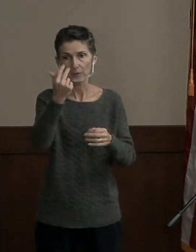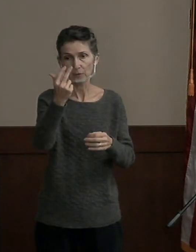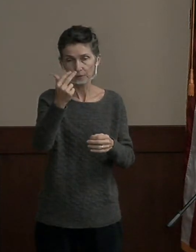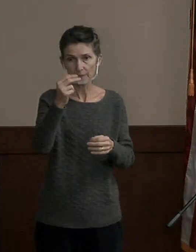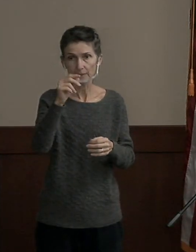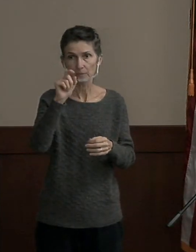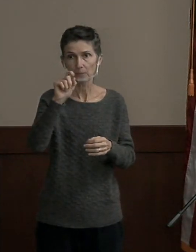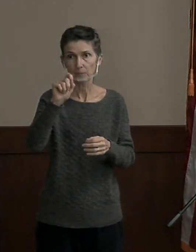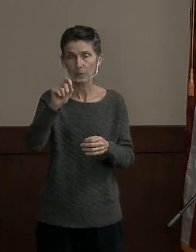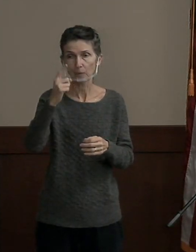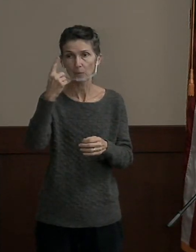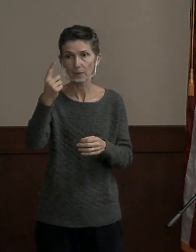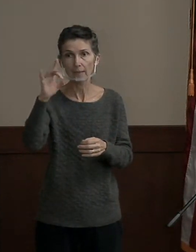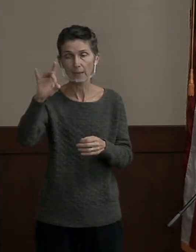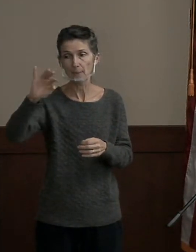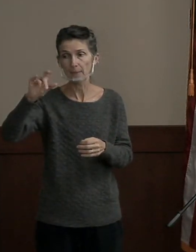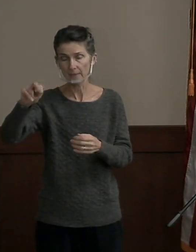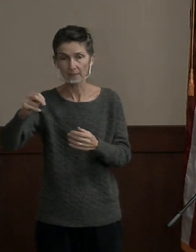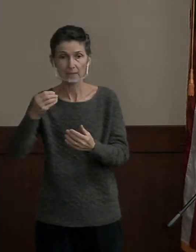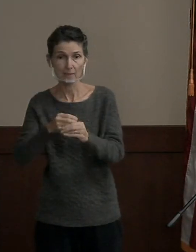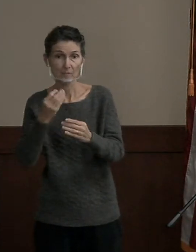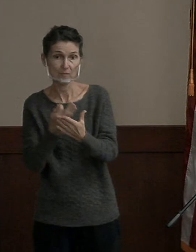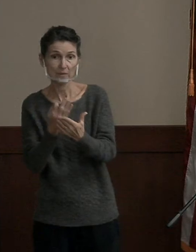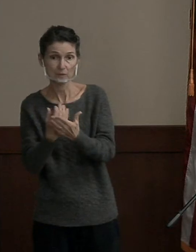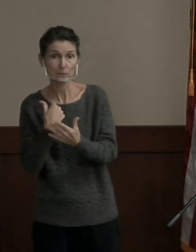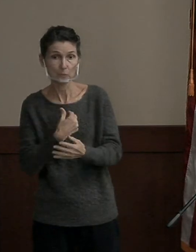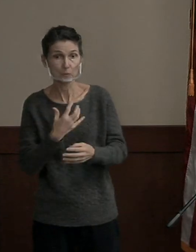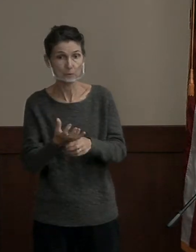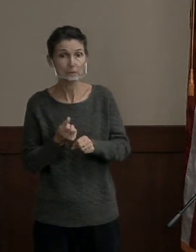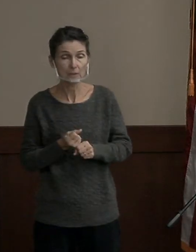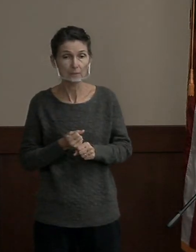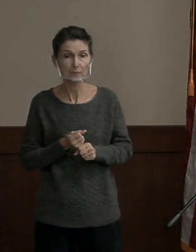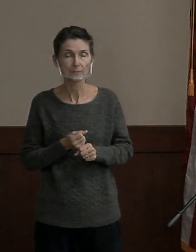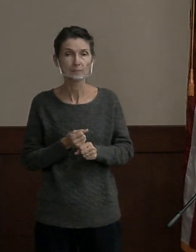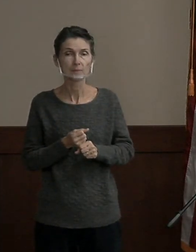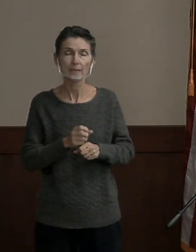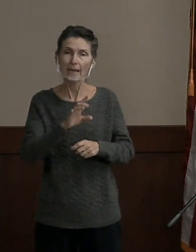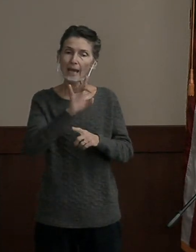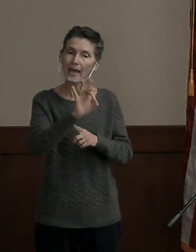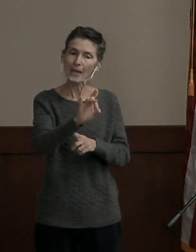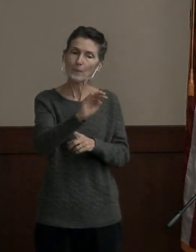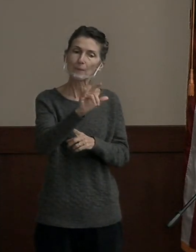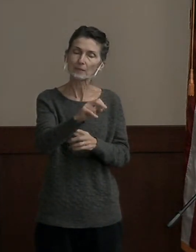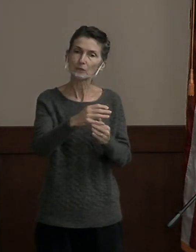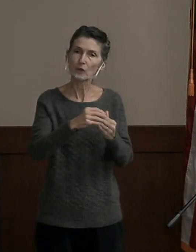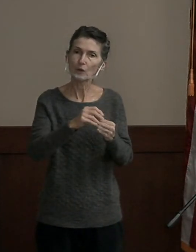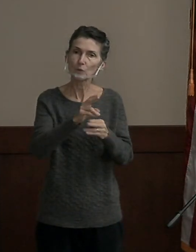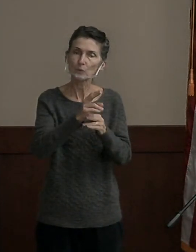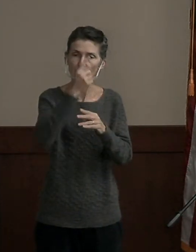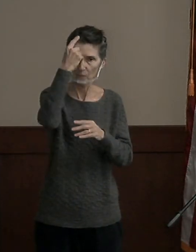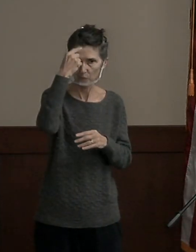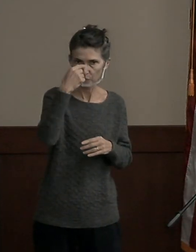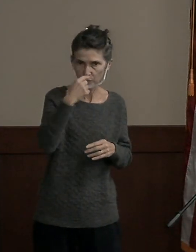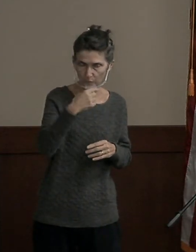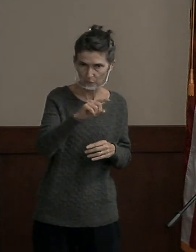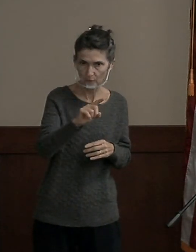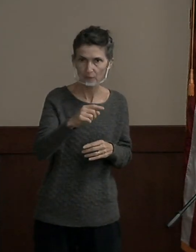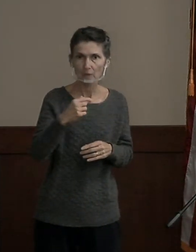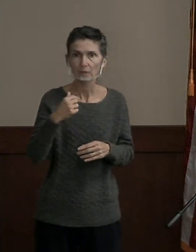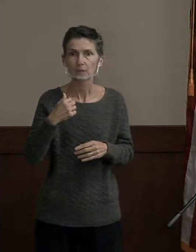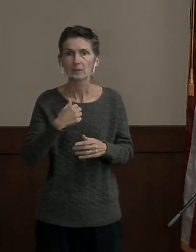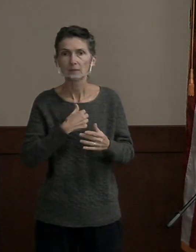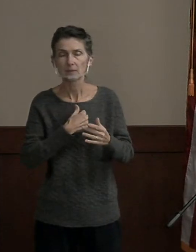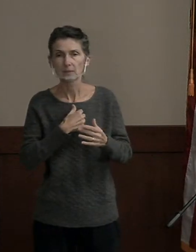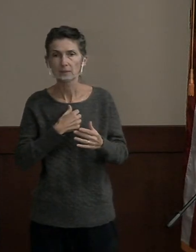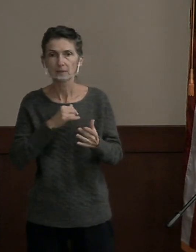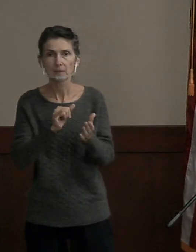$13.18 million in funds that were received, $8 million was used for the Together We Rise